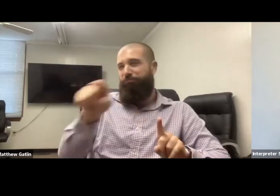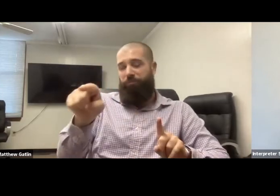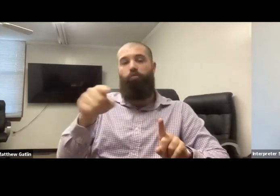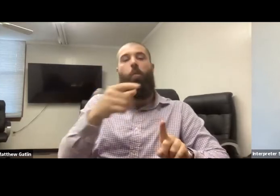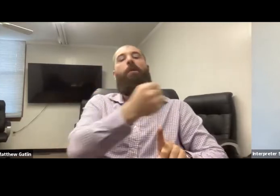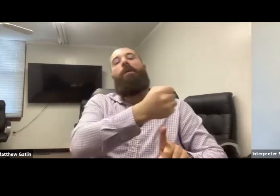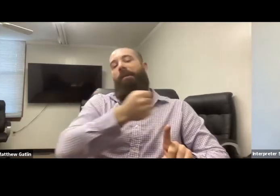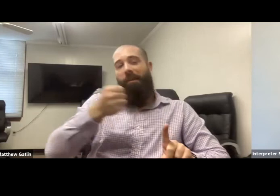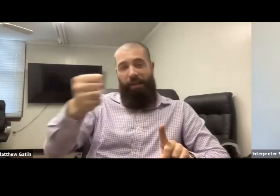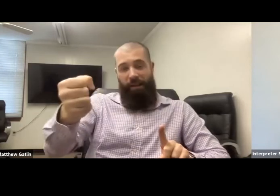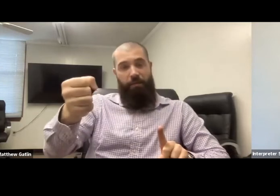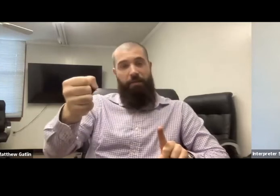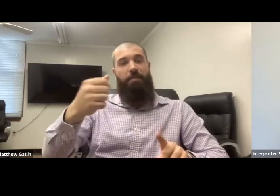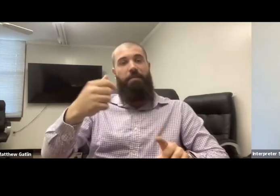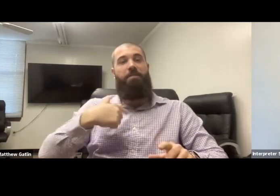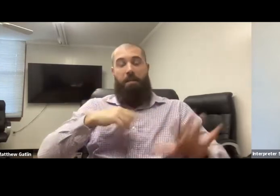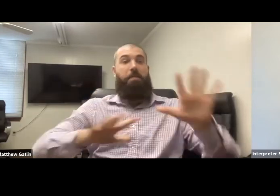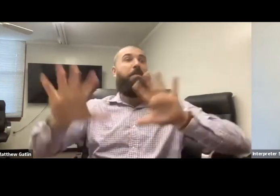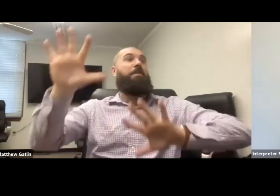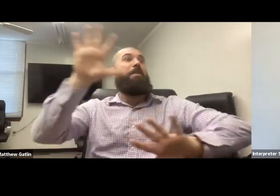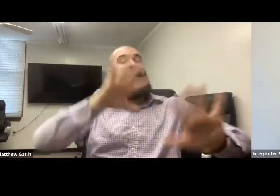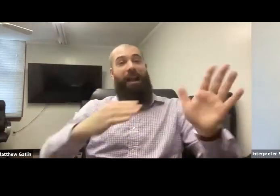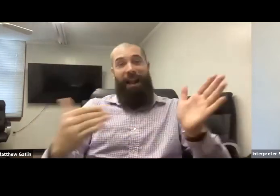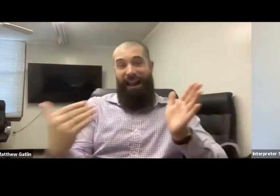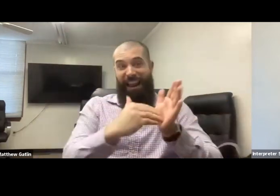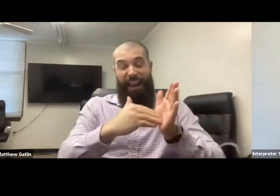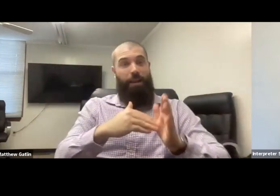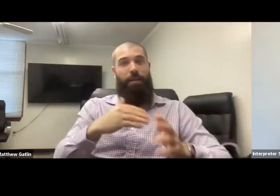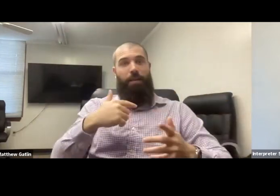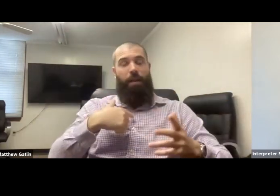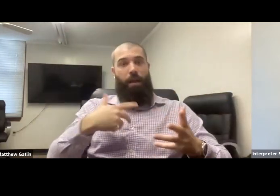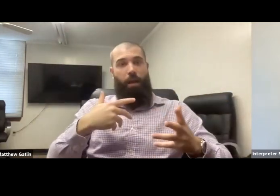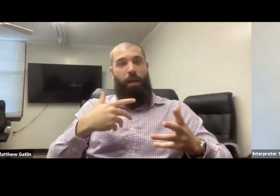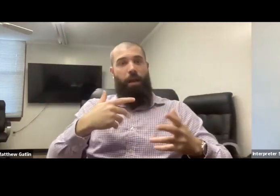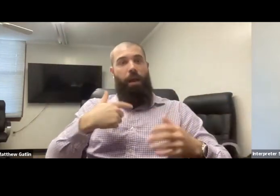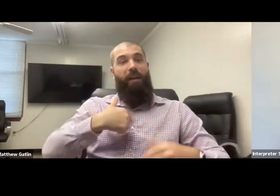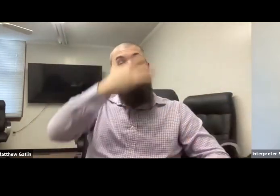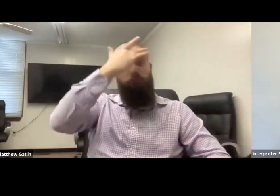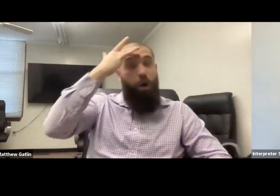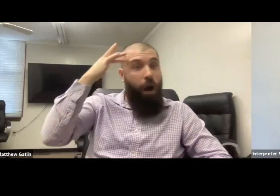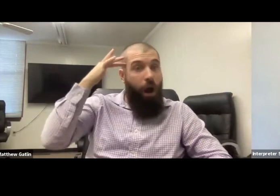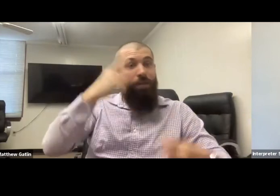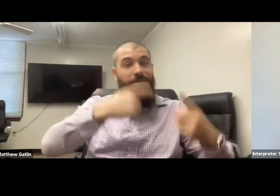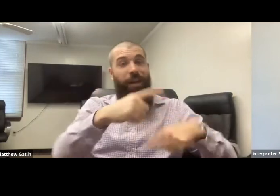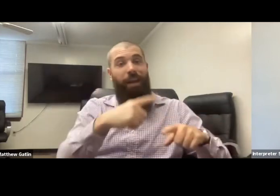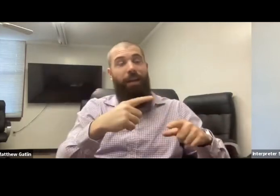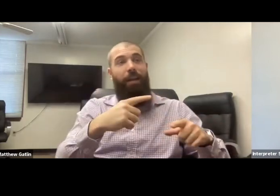was just a few miles from my house, and that's where they put me. And oh, here we go again with the